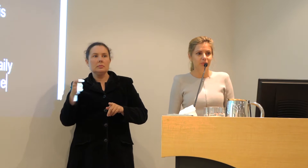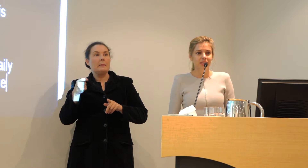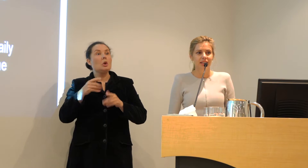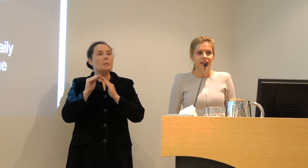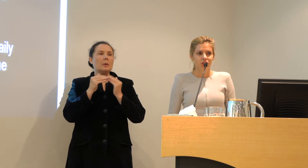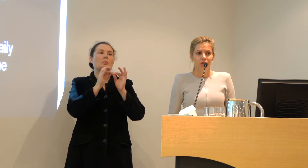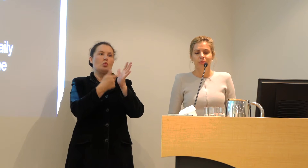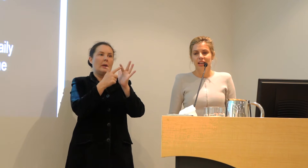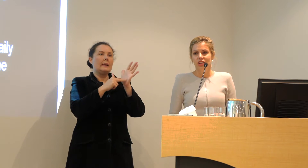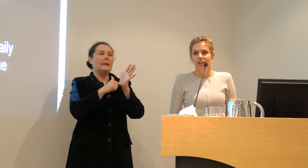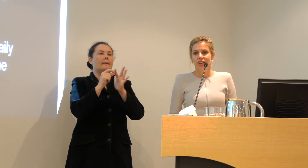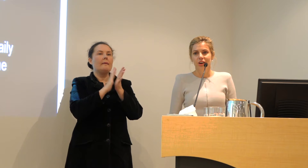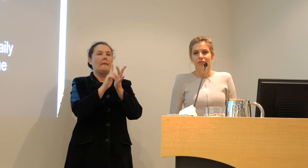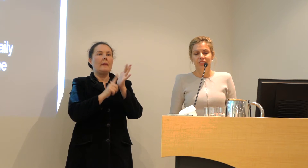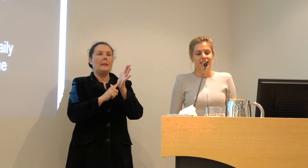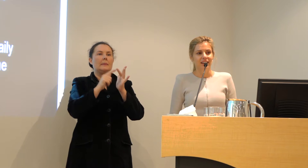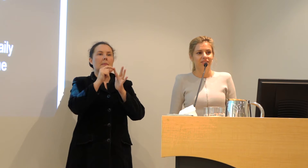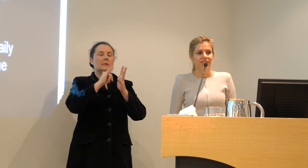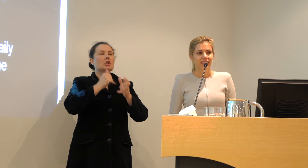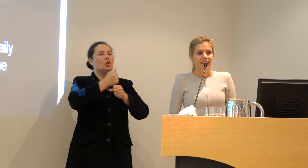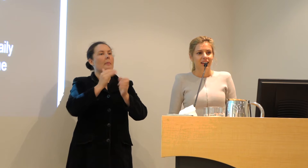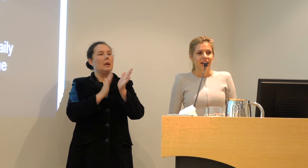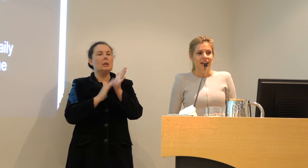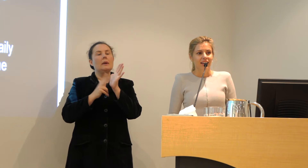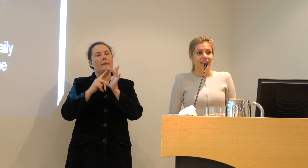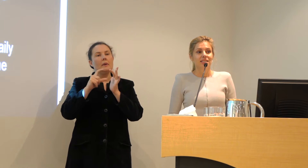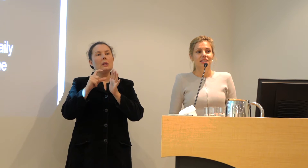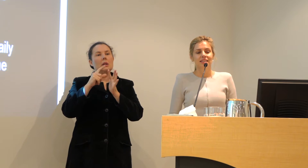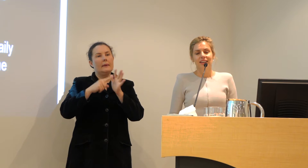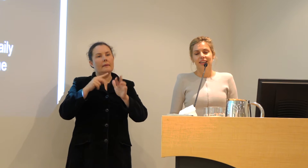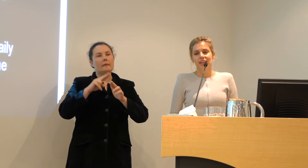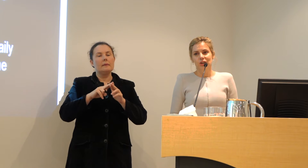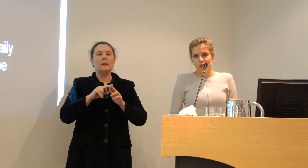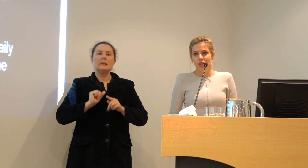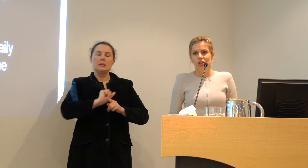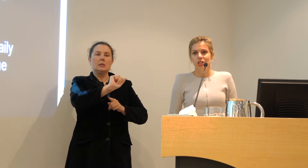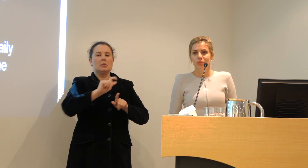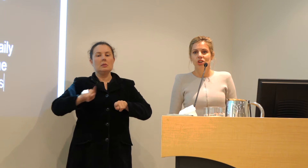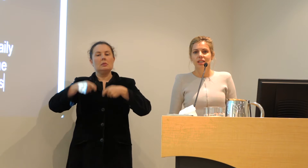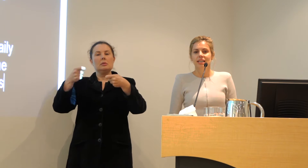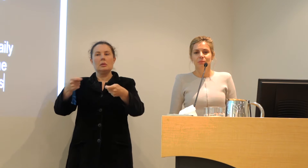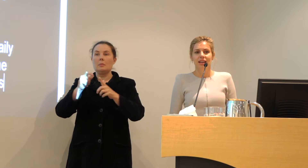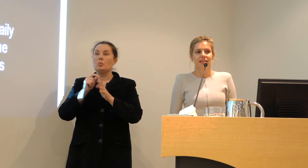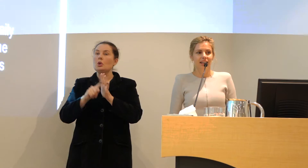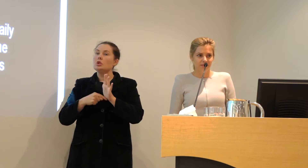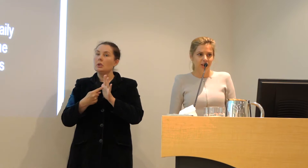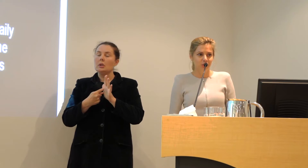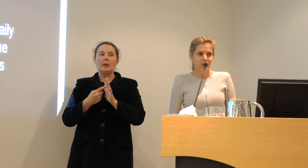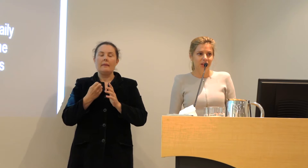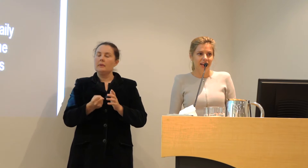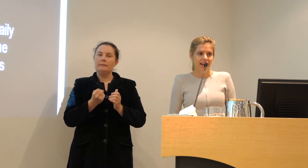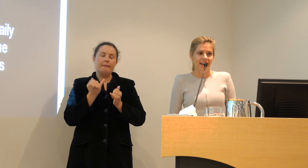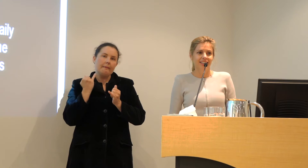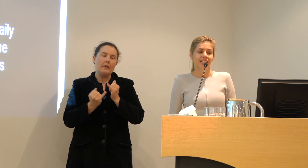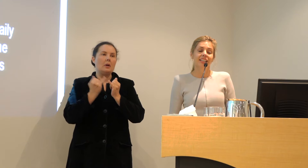Brent Phillips, General Manager of Vicdeaf. His contribution to the project has been